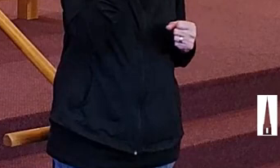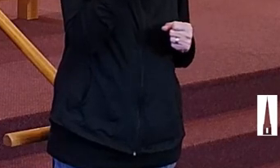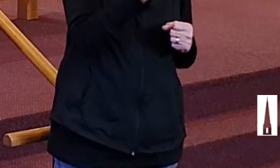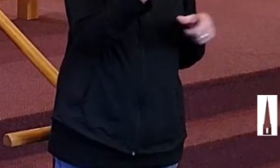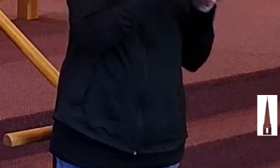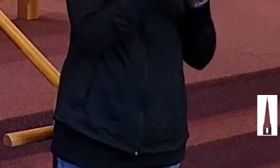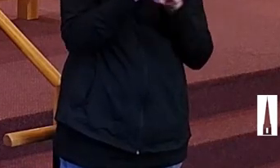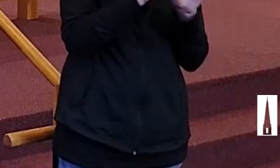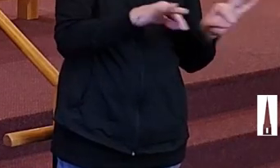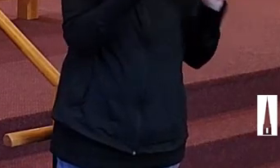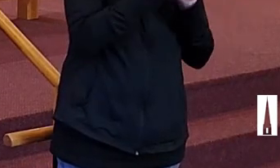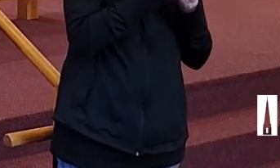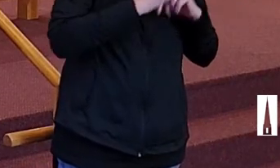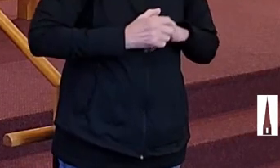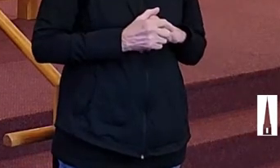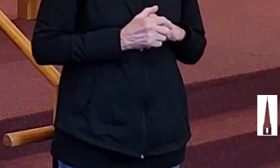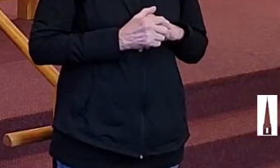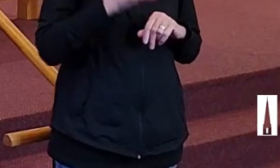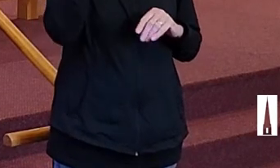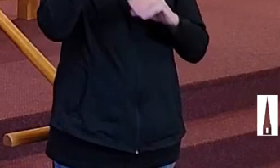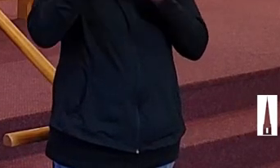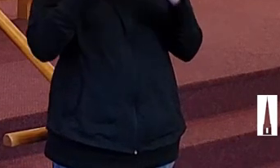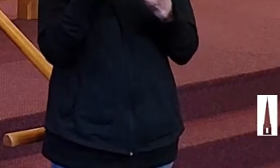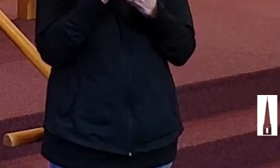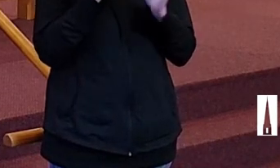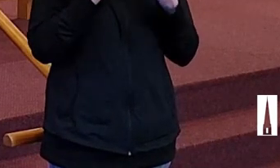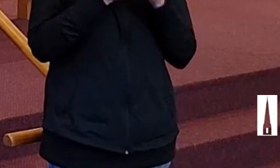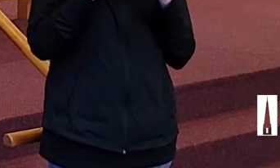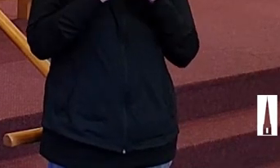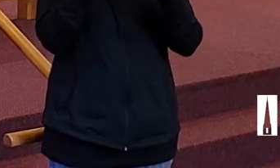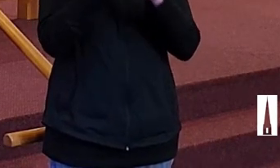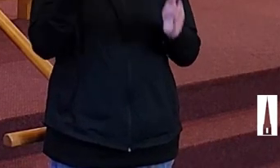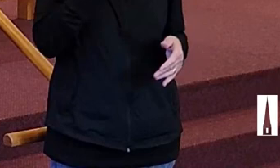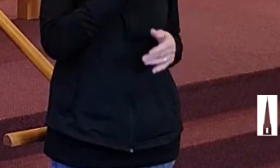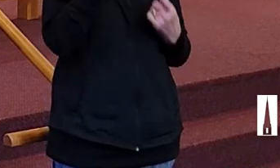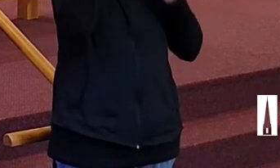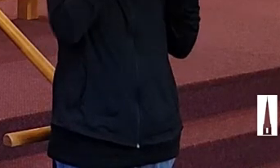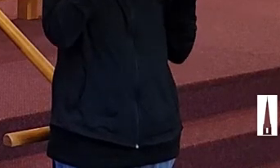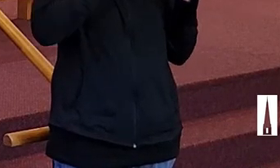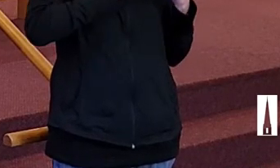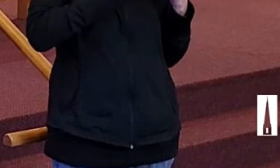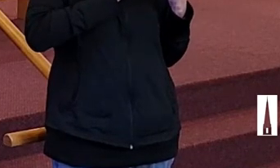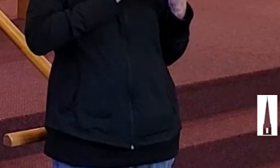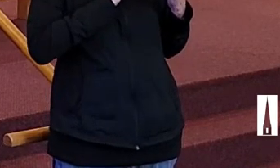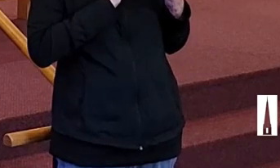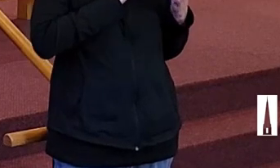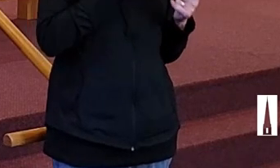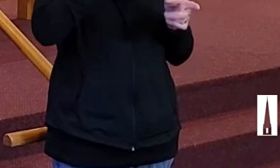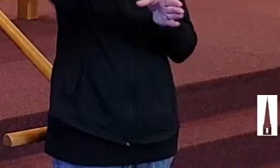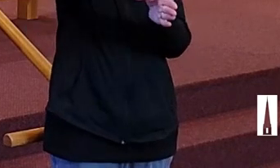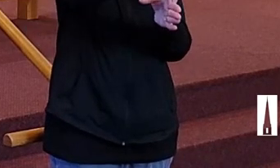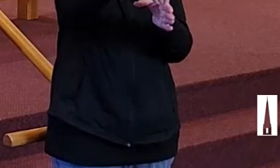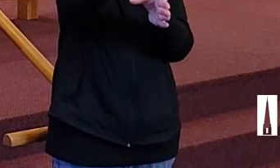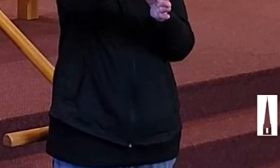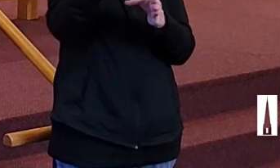And so when we think about it that way, how often do we find ourselves in this kind of middle ground